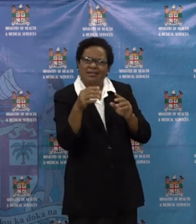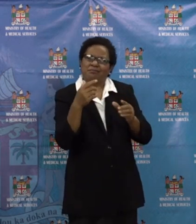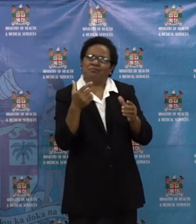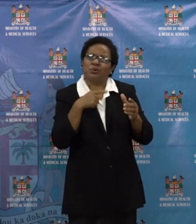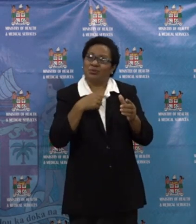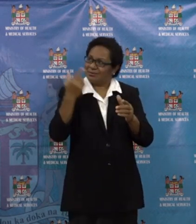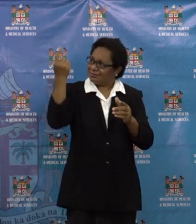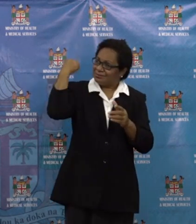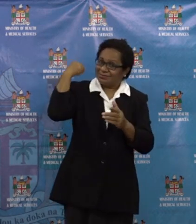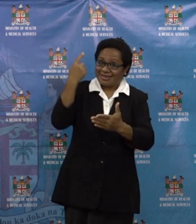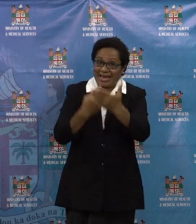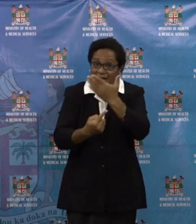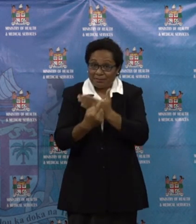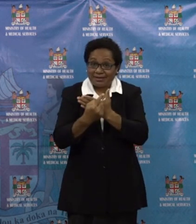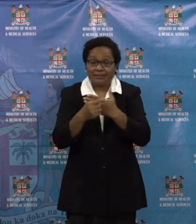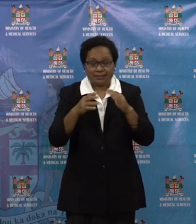experiences.